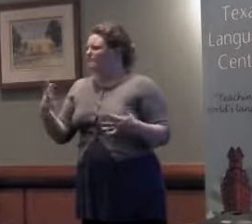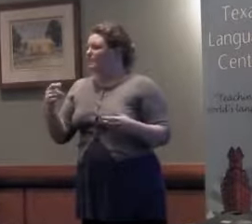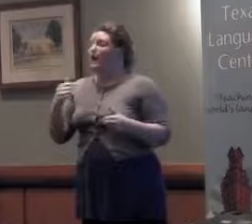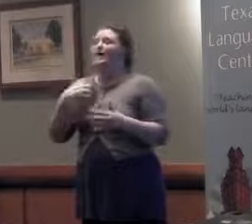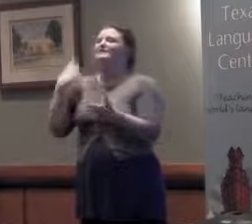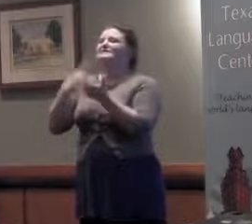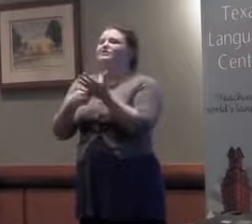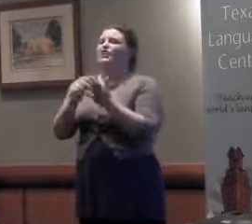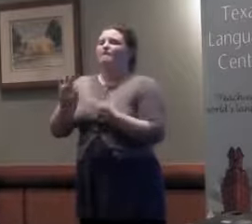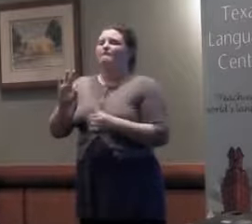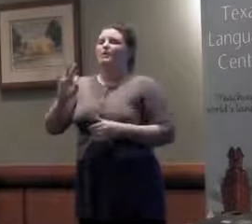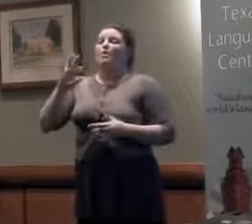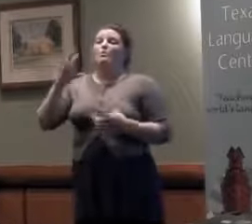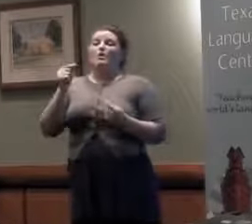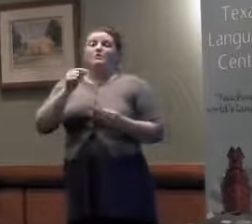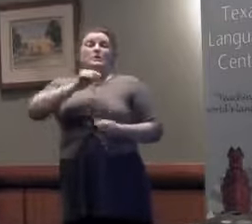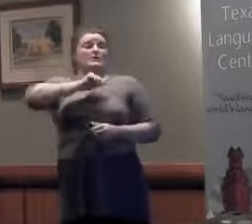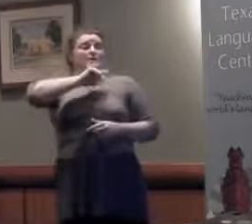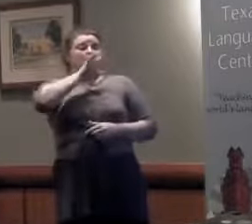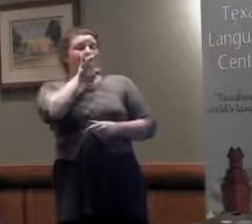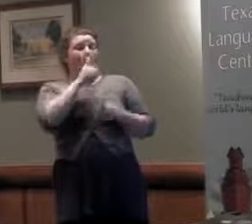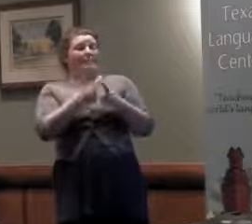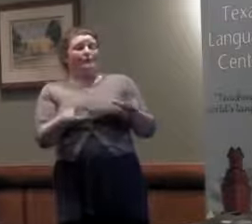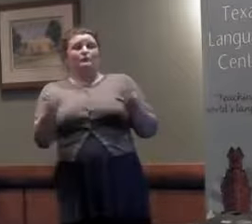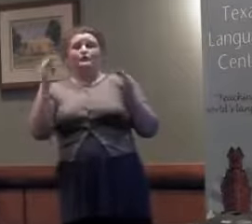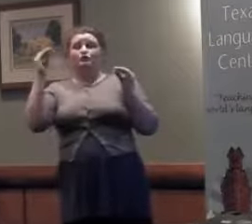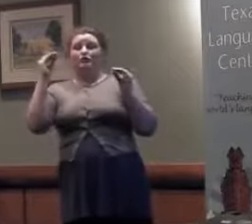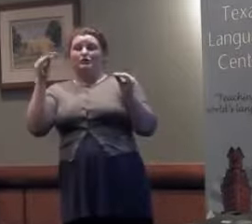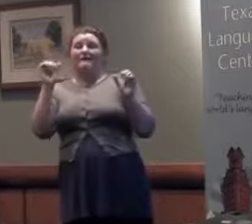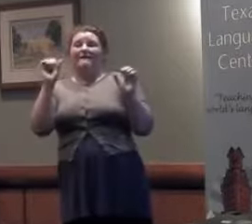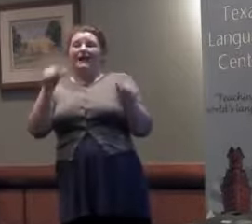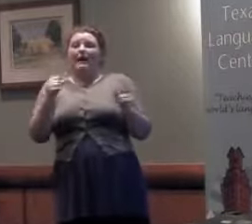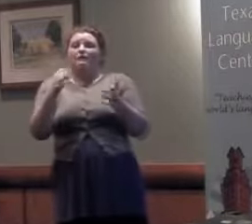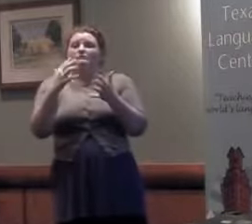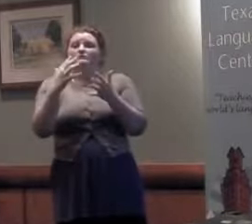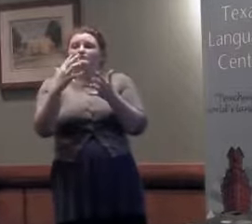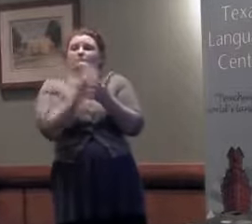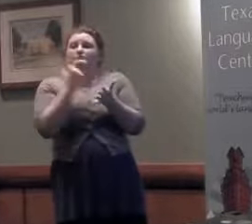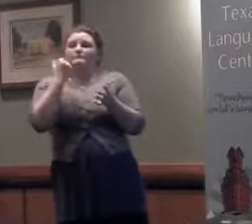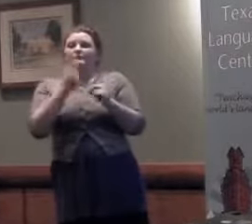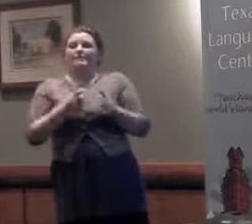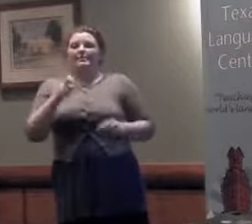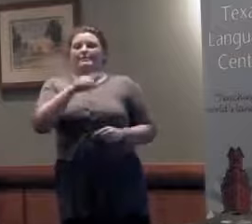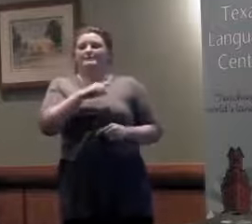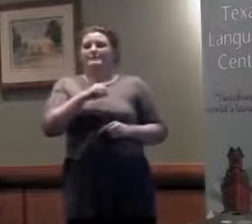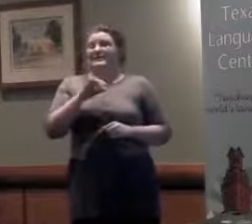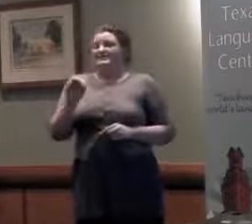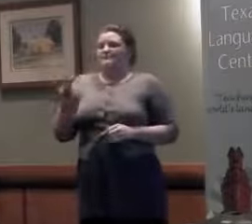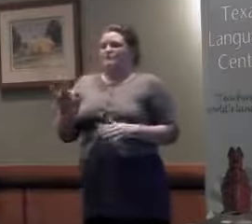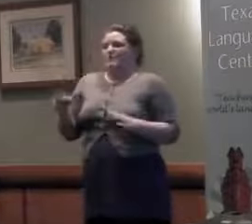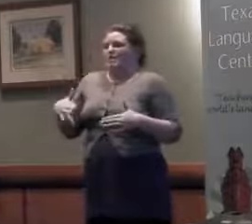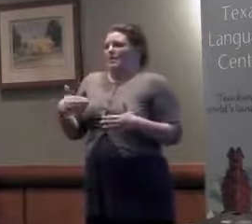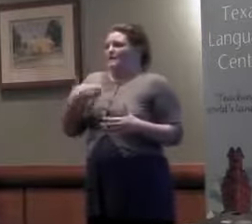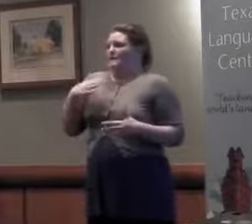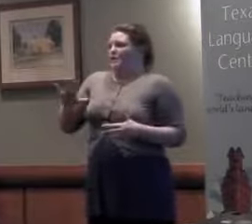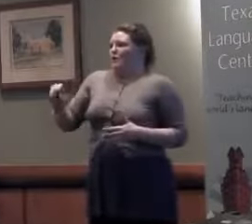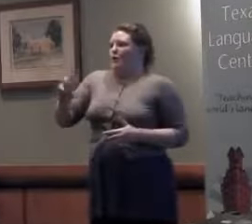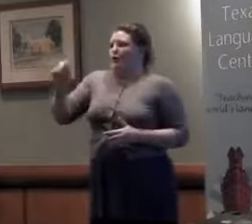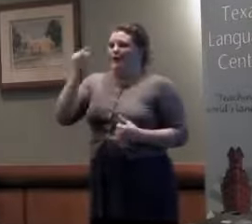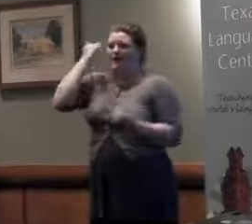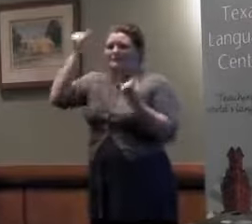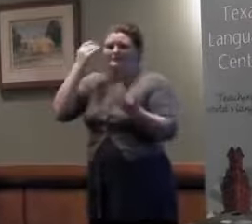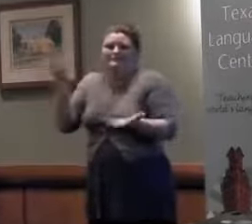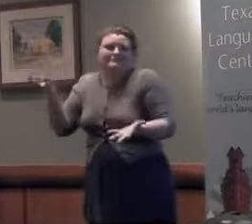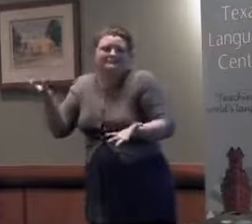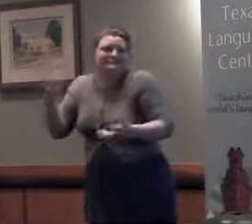a discussion of what spoken language instruction might be able to take away from this, if you don't already have some of your own ideas.